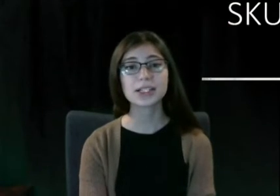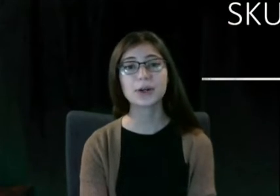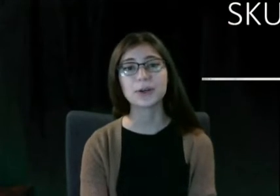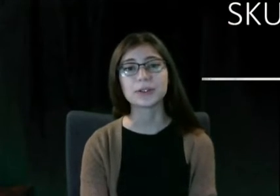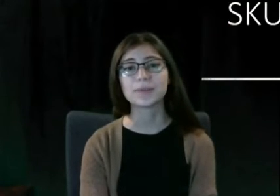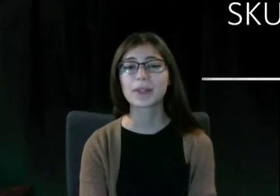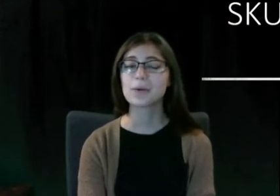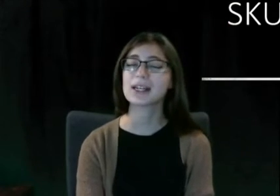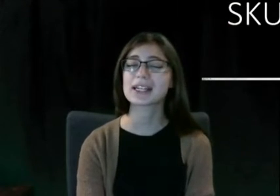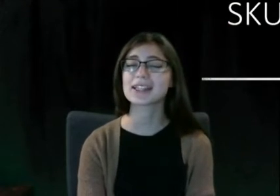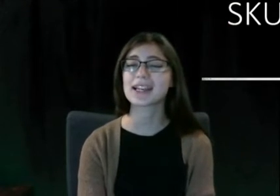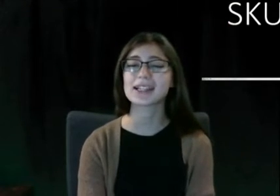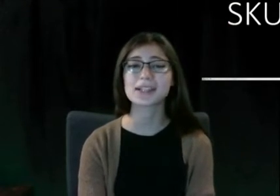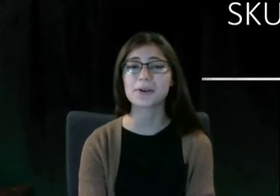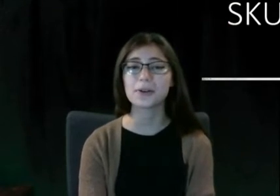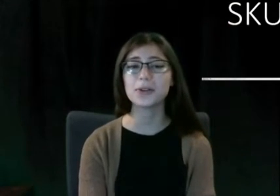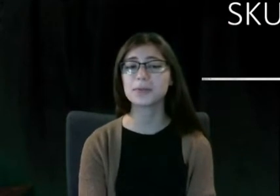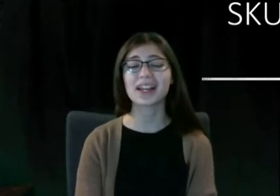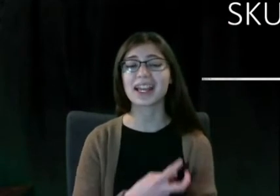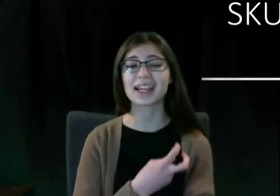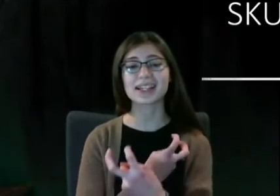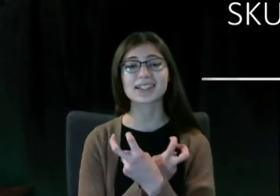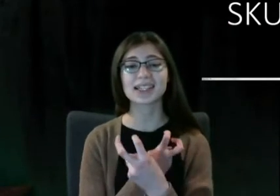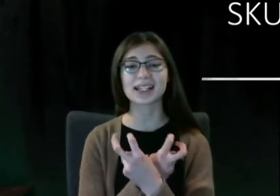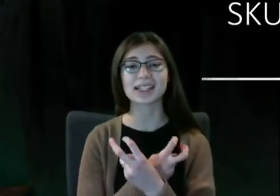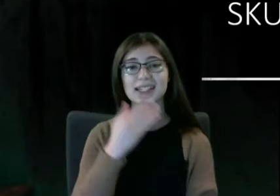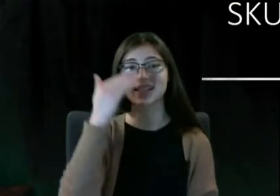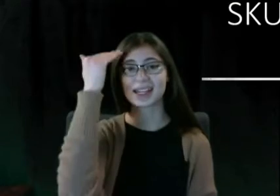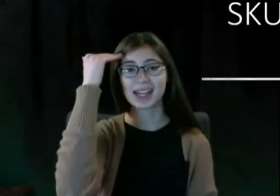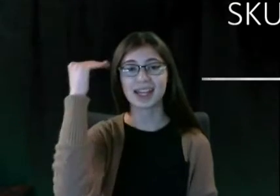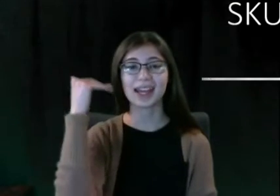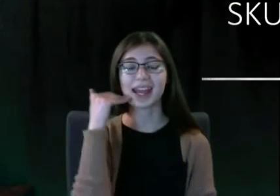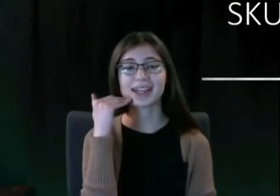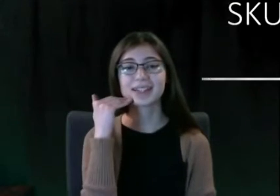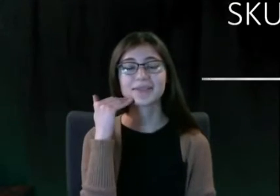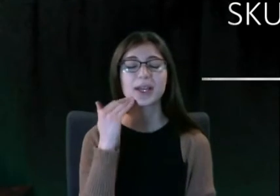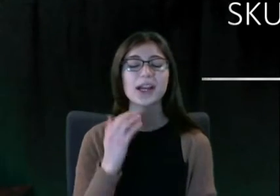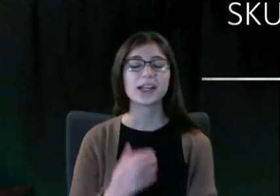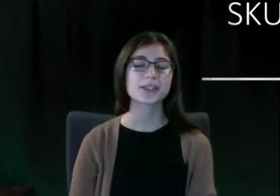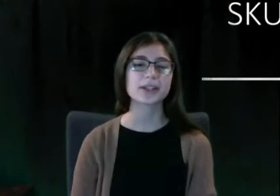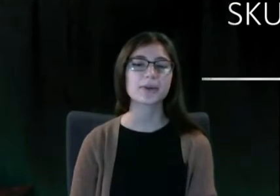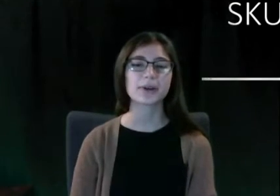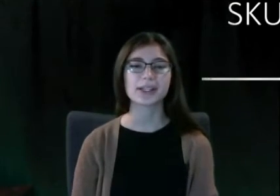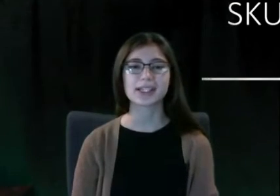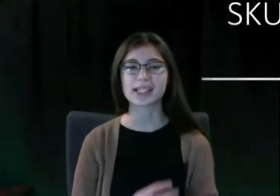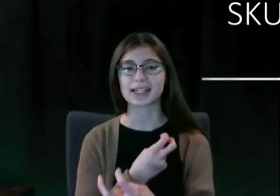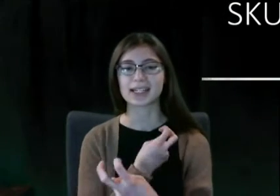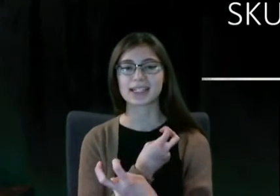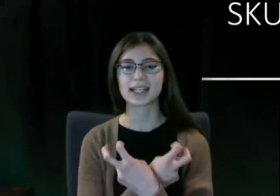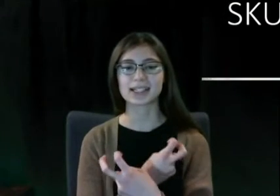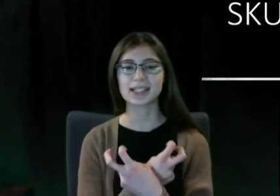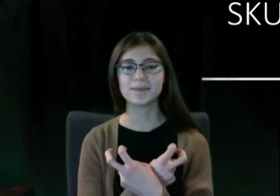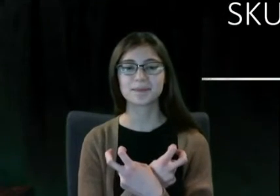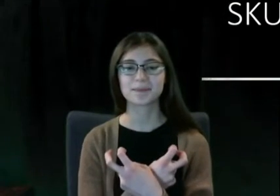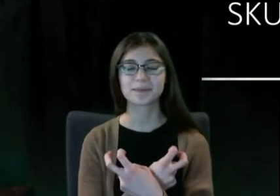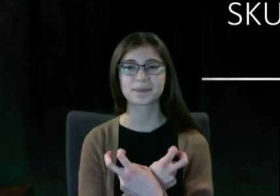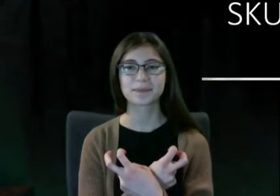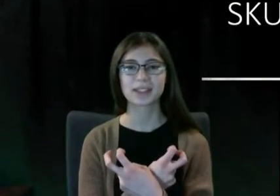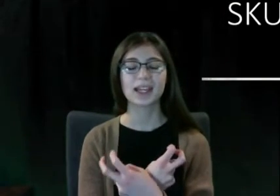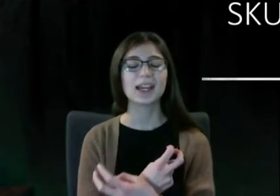Skull. What is a skull but a skeleton head? So you are going to sign skeleton, and